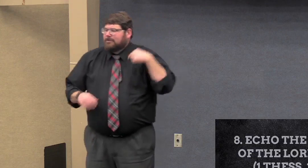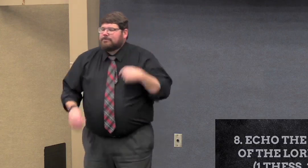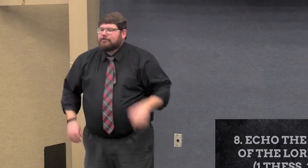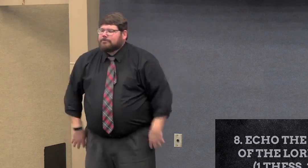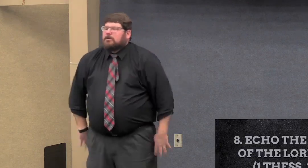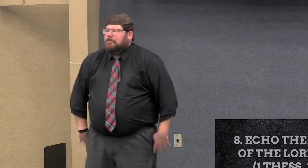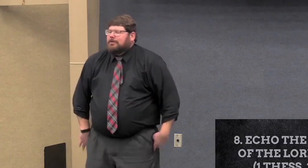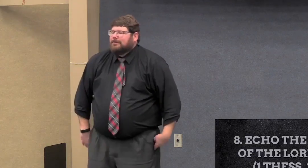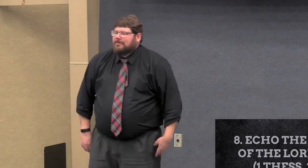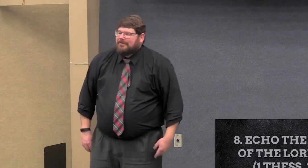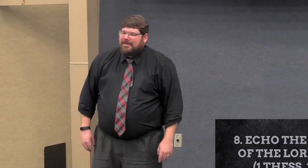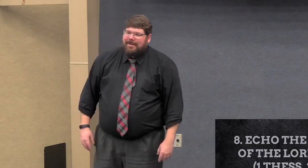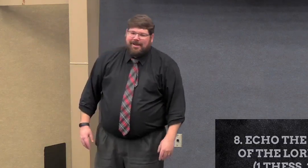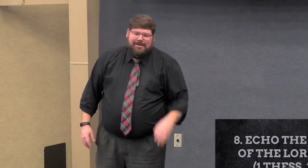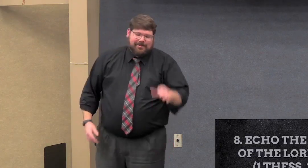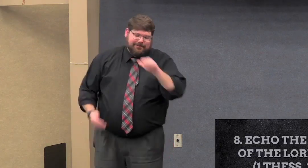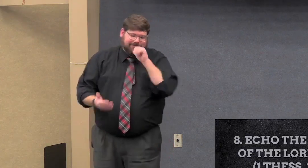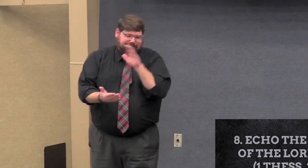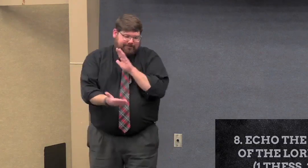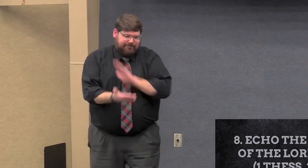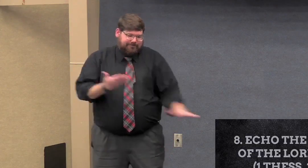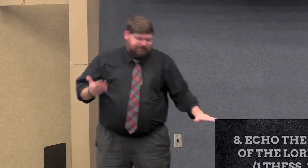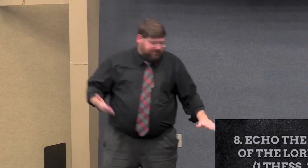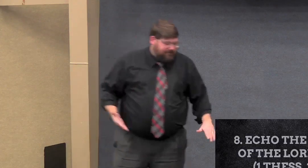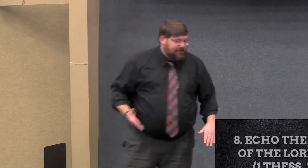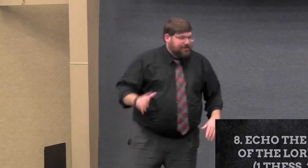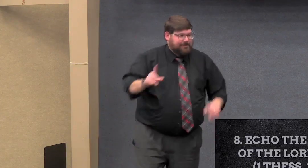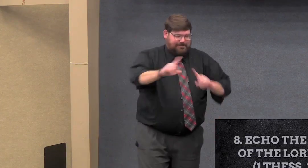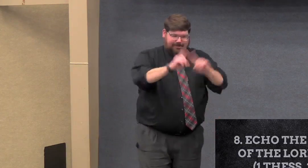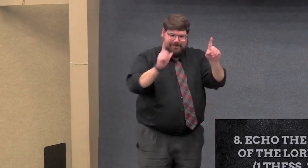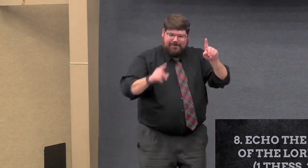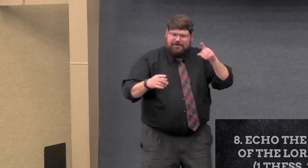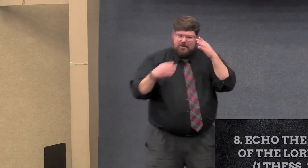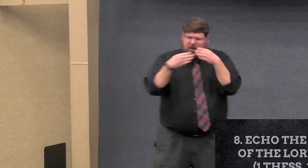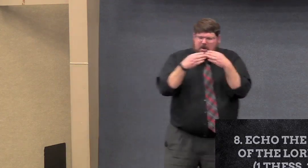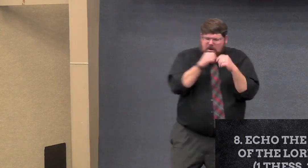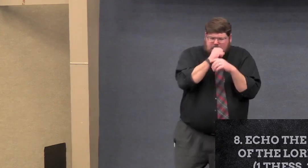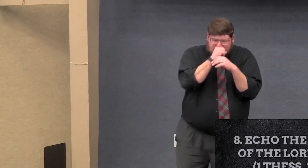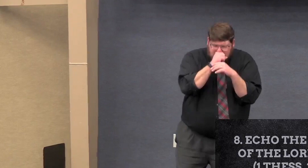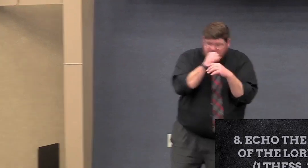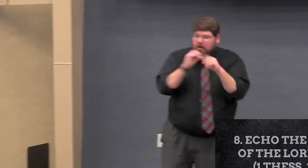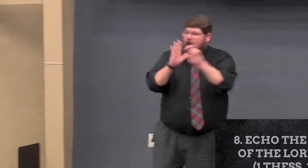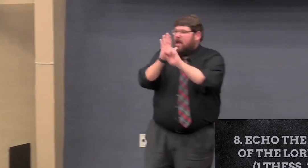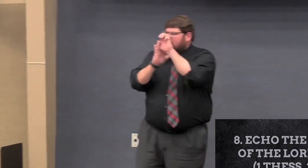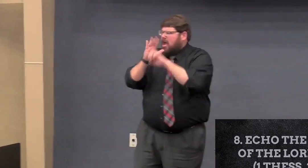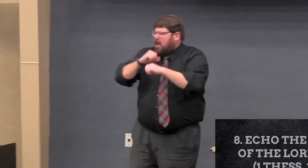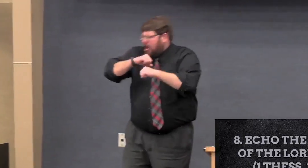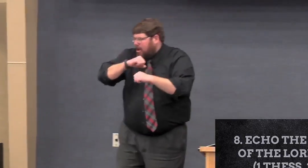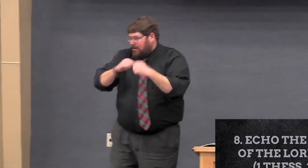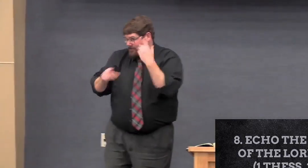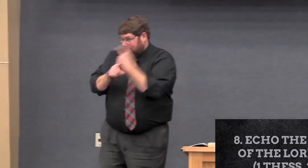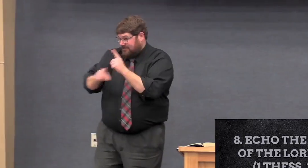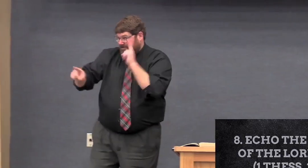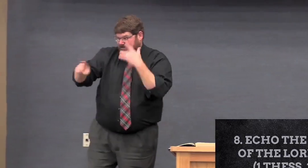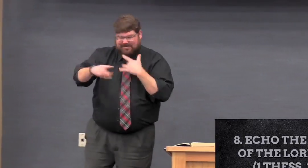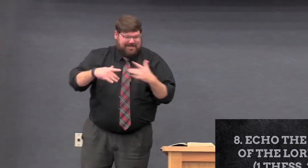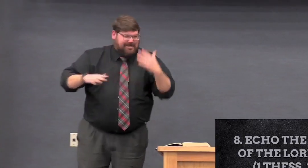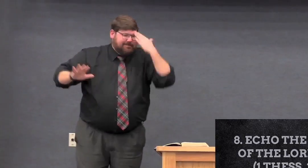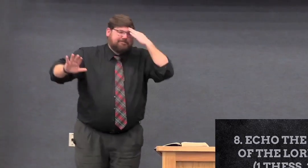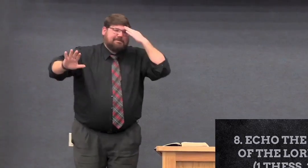me before in the bathroom. I was like, whoa, what was that? You know, that wasn't very nice. But anyway, you know, if someone yells into the corner in an elevator in an enclosed